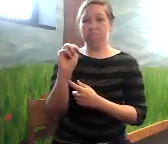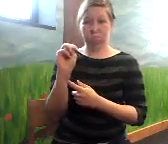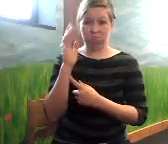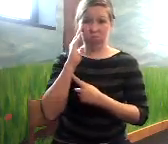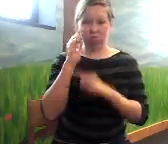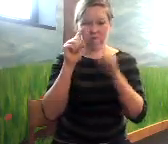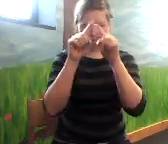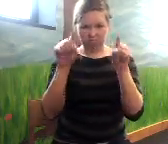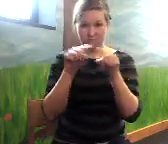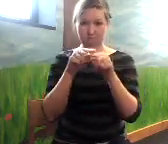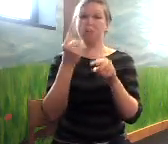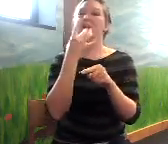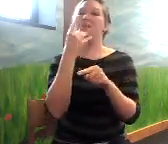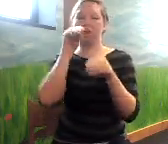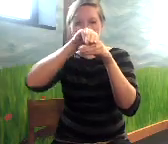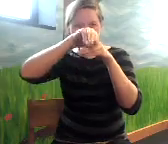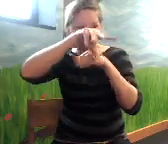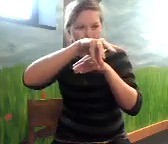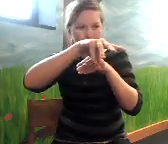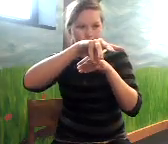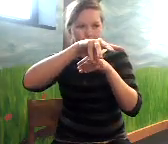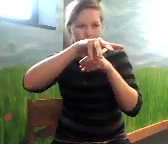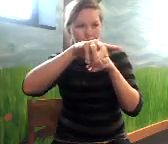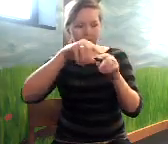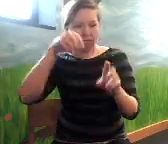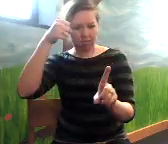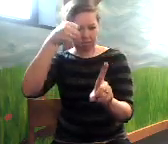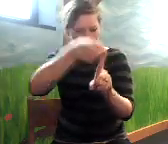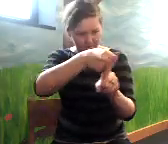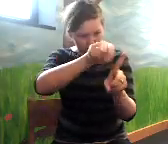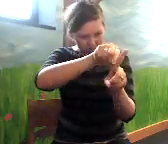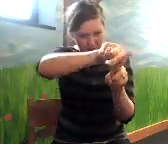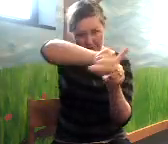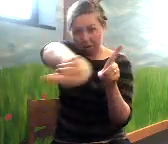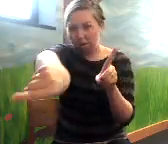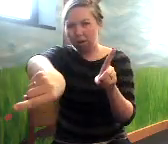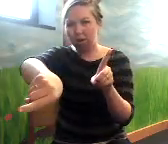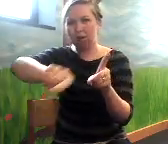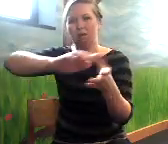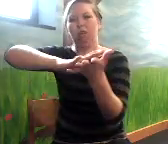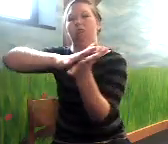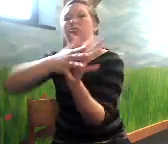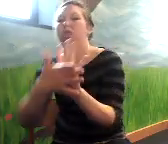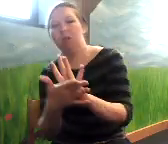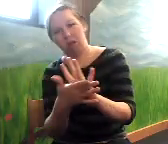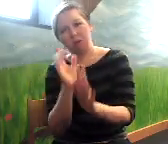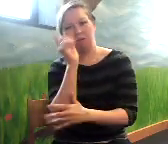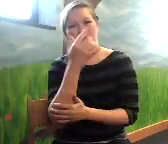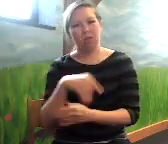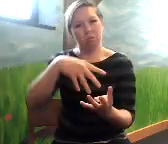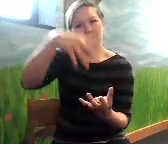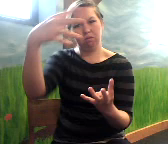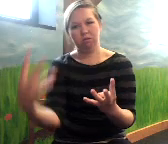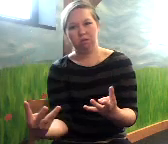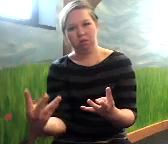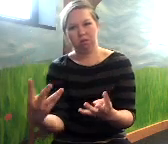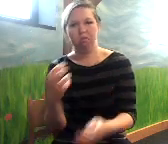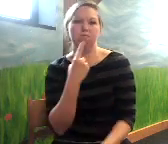Biv breakdown: red, orange, yellow, green, blue, indigo, violet, etc. Okay,